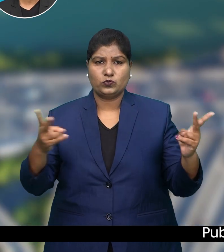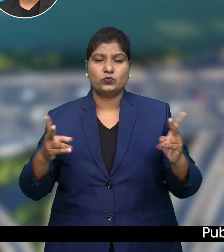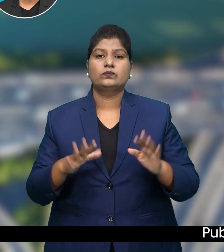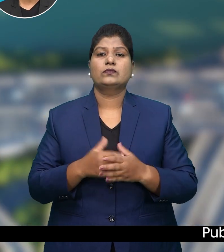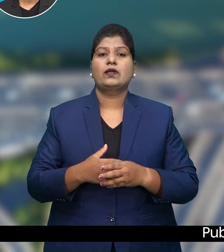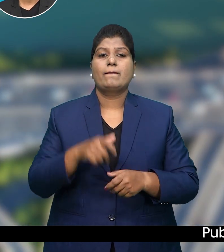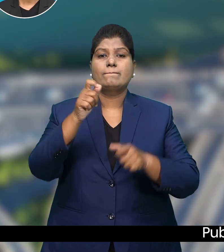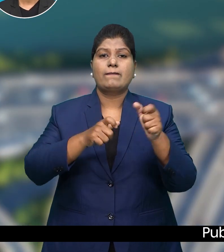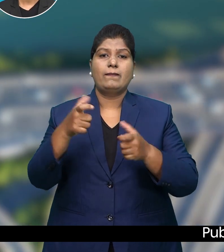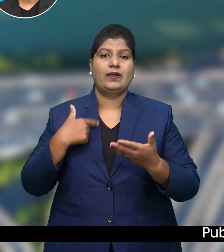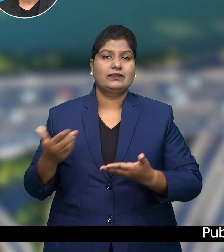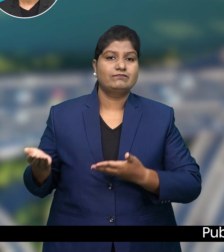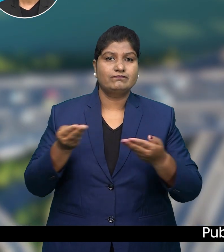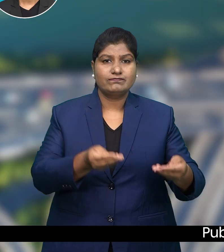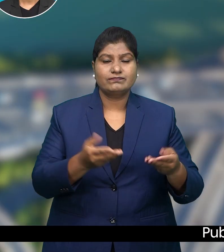public services,